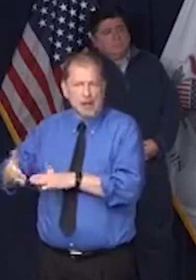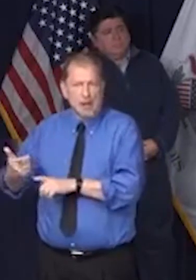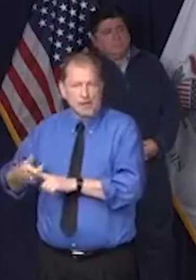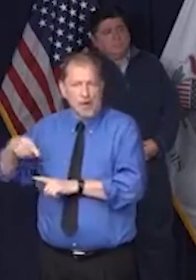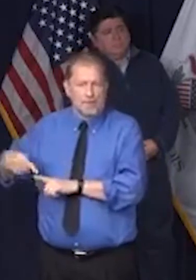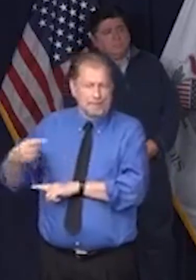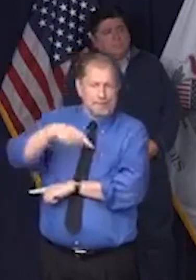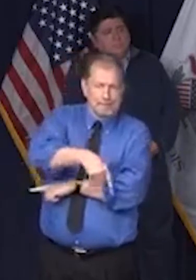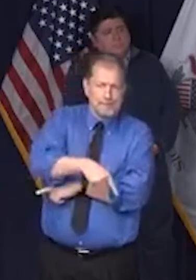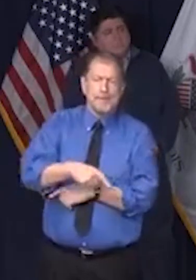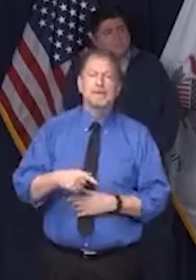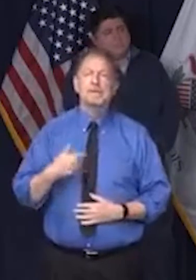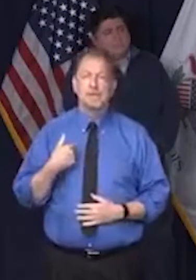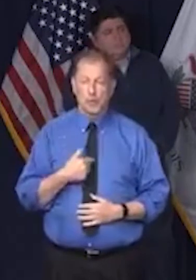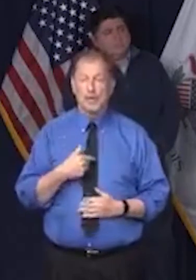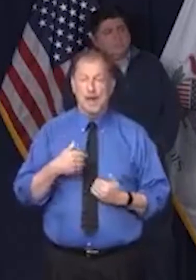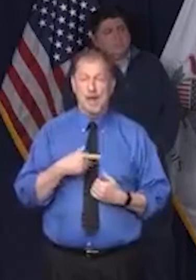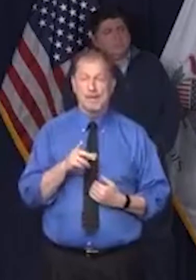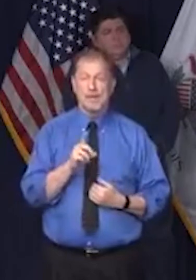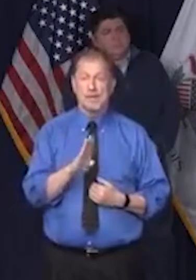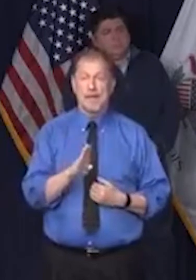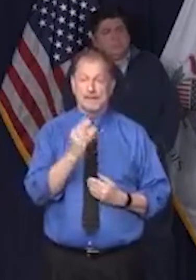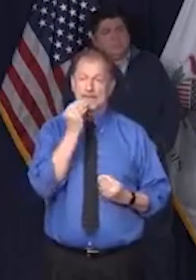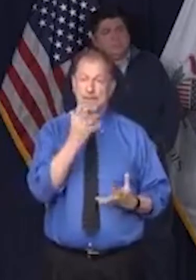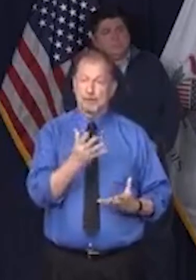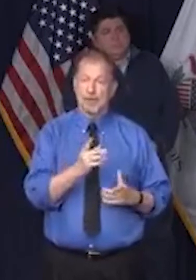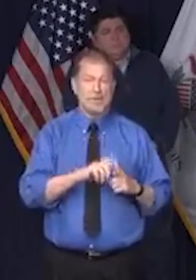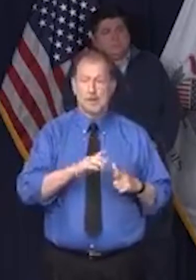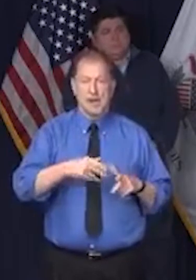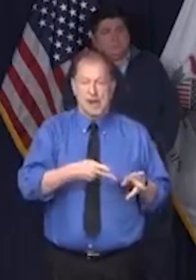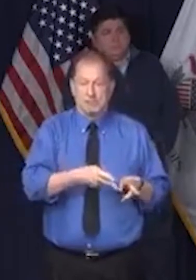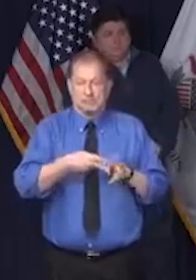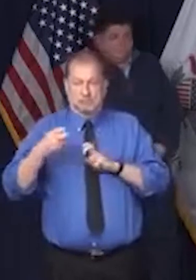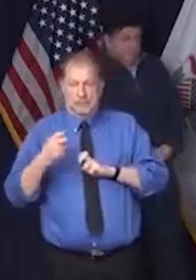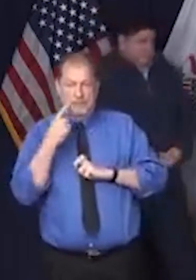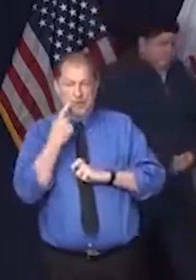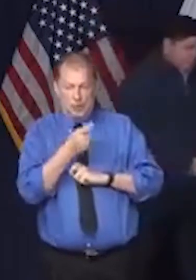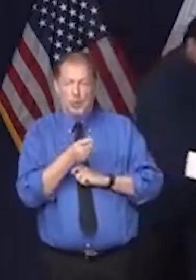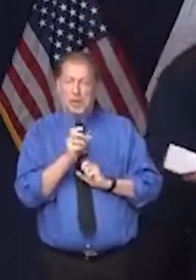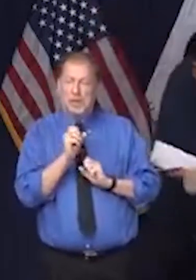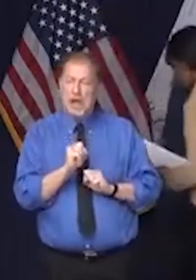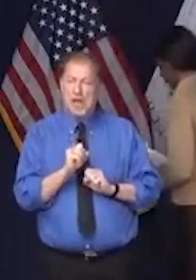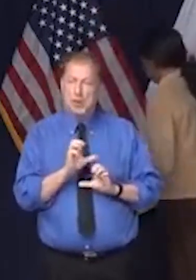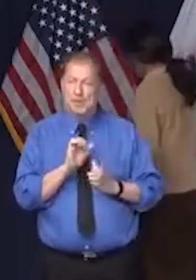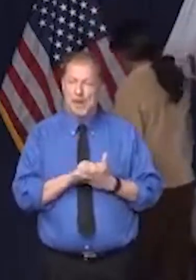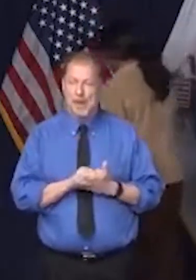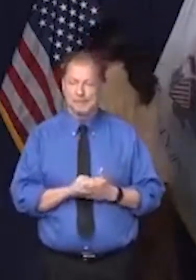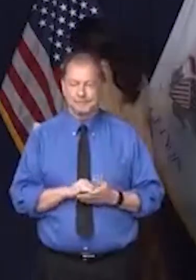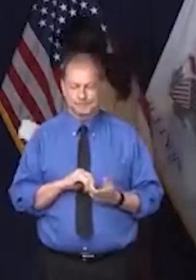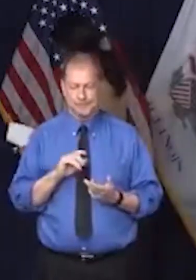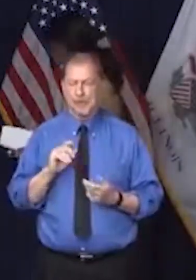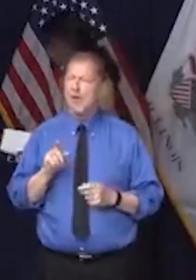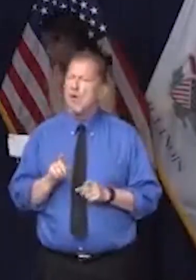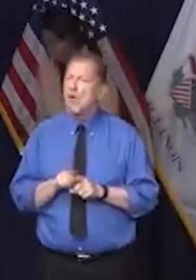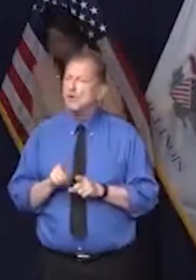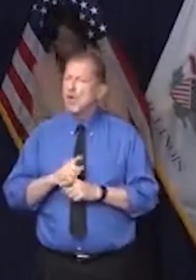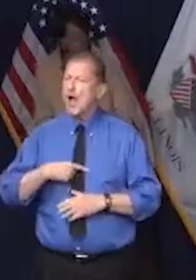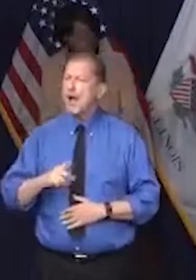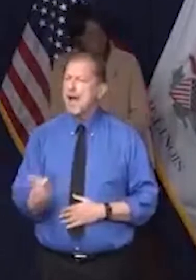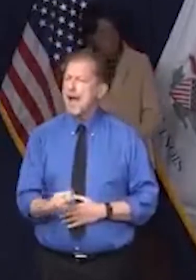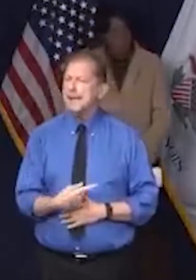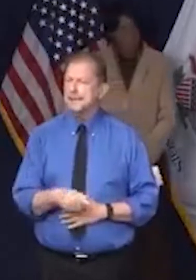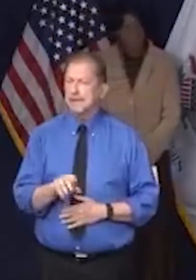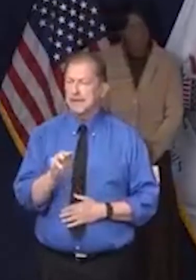that are in the database, but we haven't broken it out like that, so we can get that for you. Thank you. How about McCormick Place? We understand that now there have